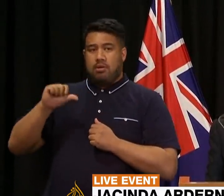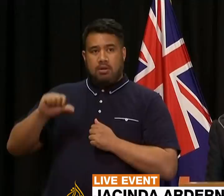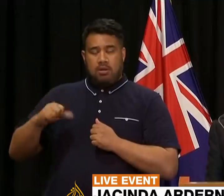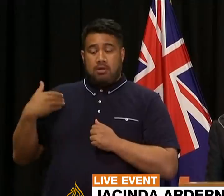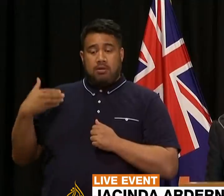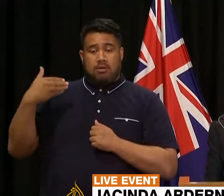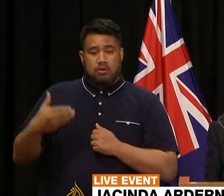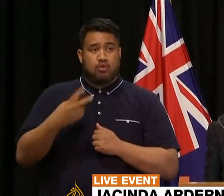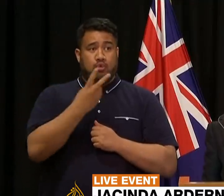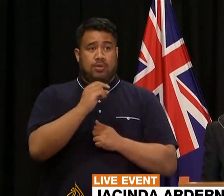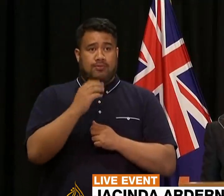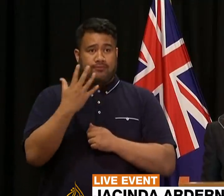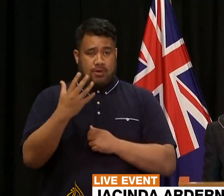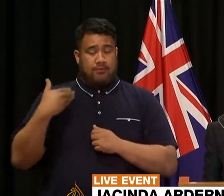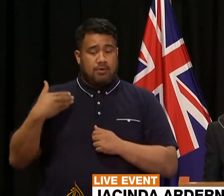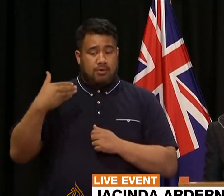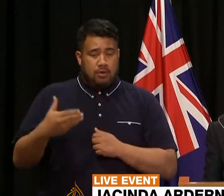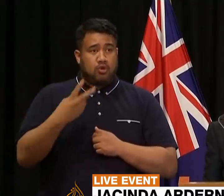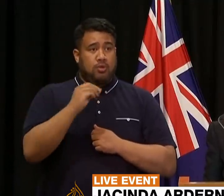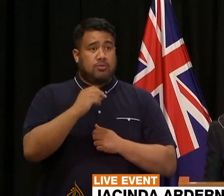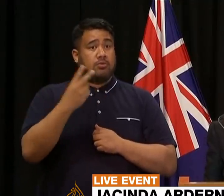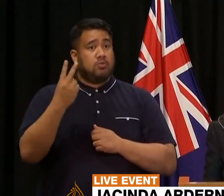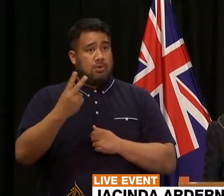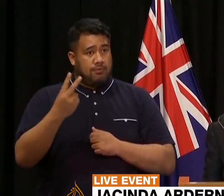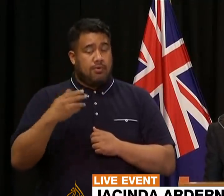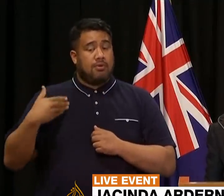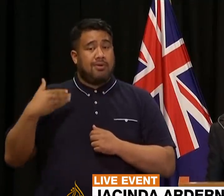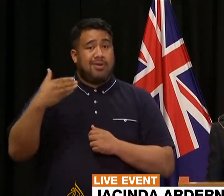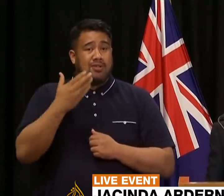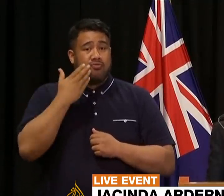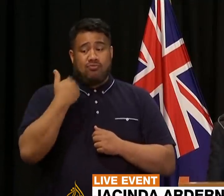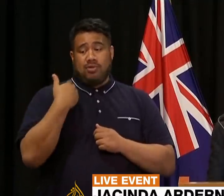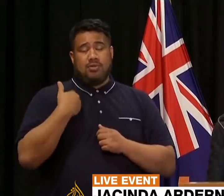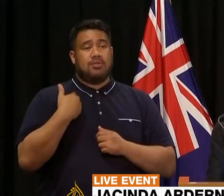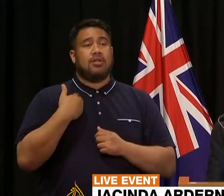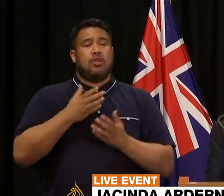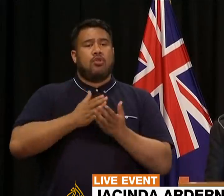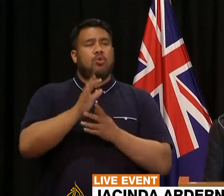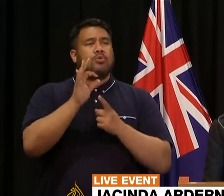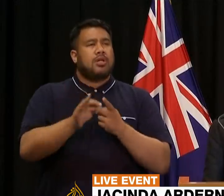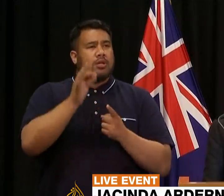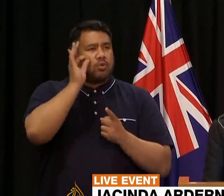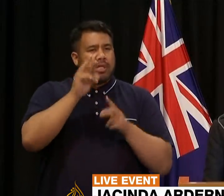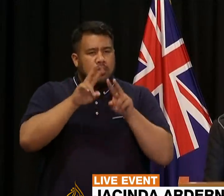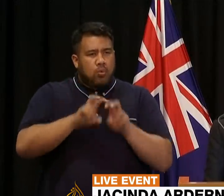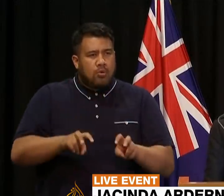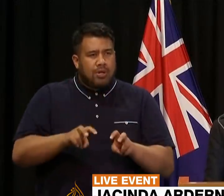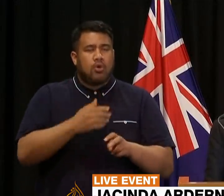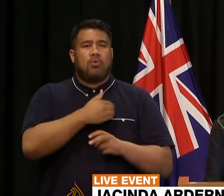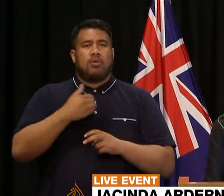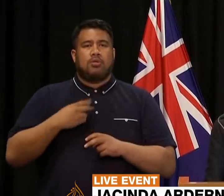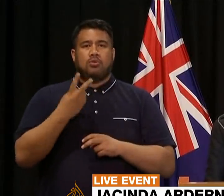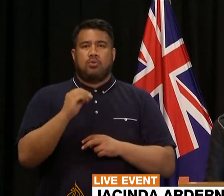1999, 2005, 2012, and more recently through a select committee inquiry in